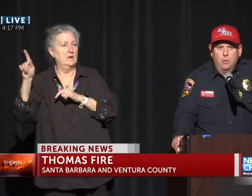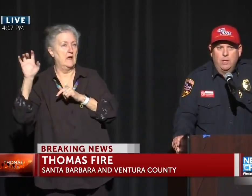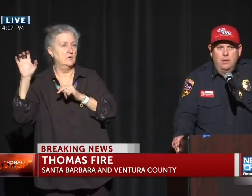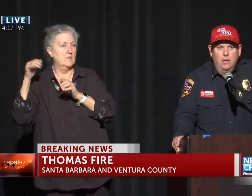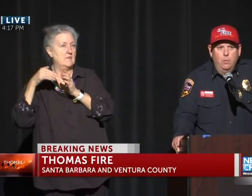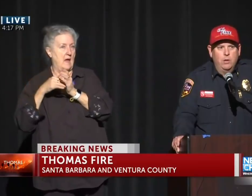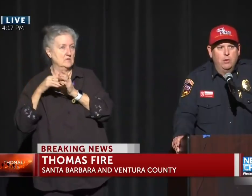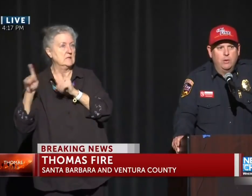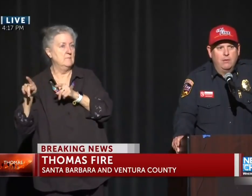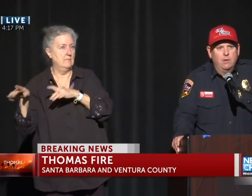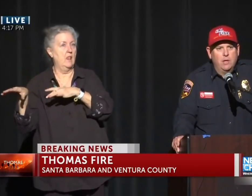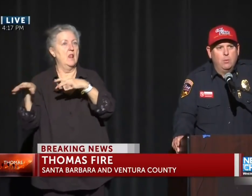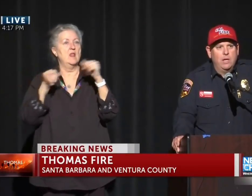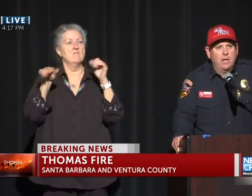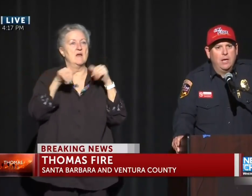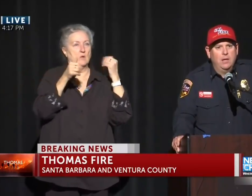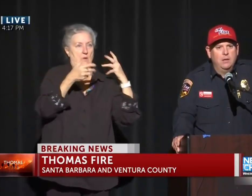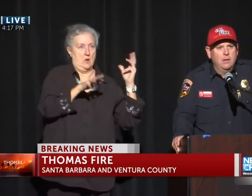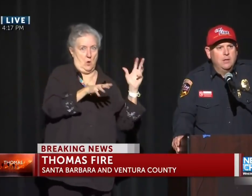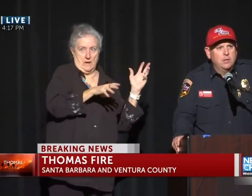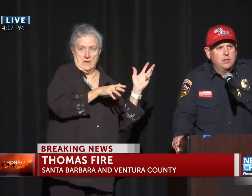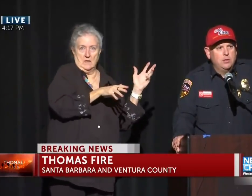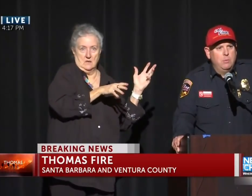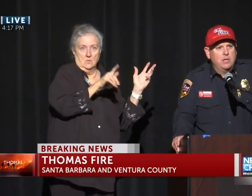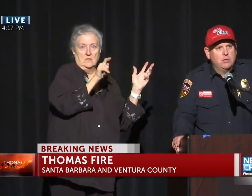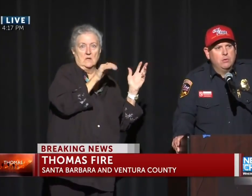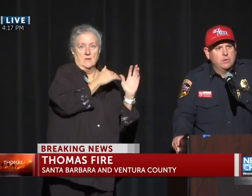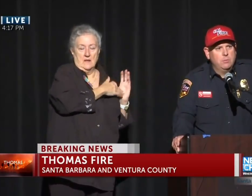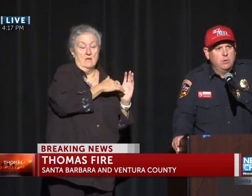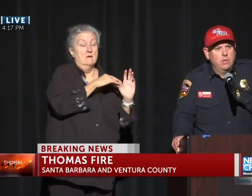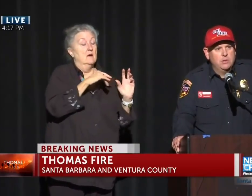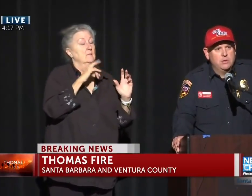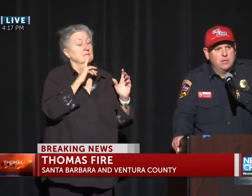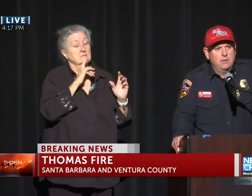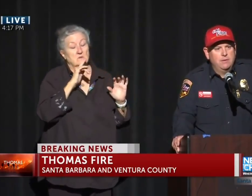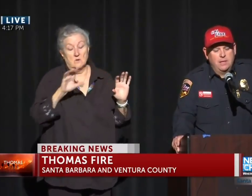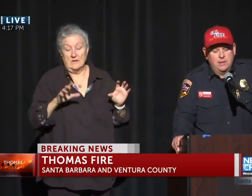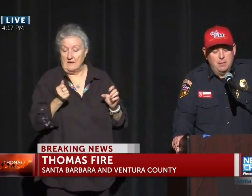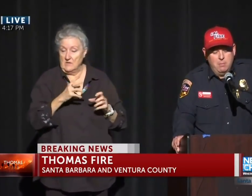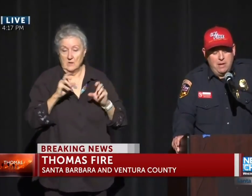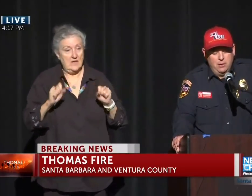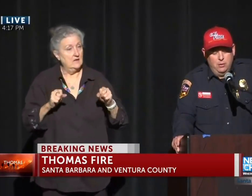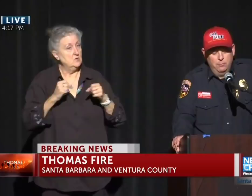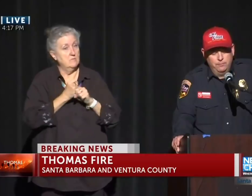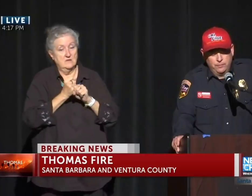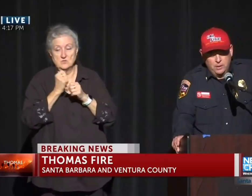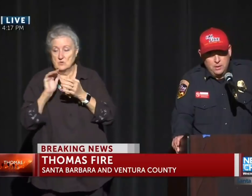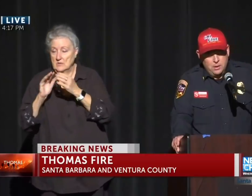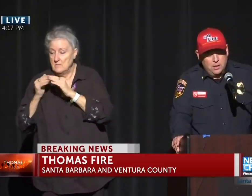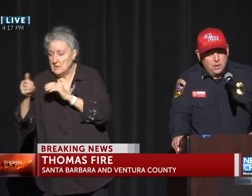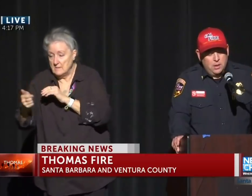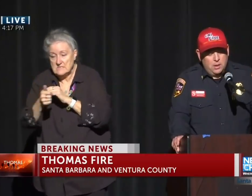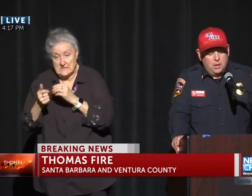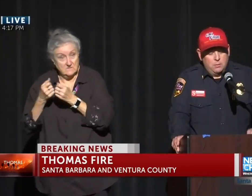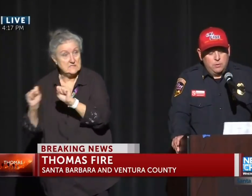people evacuated, that we are doing everything we can to make sure those communities are safe to get them back home.